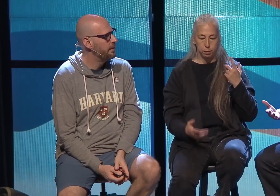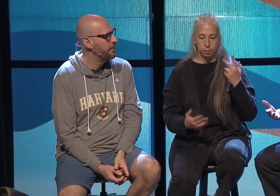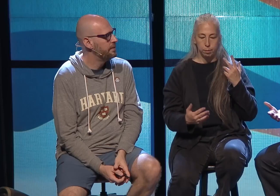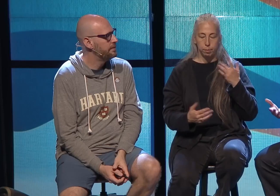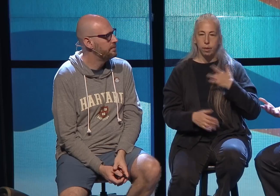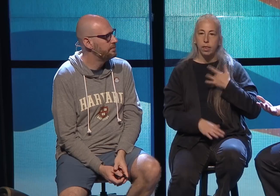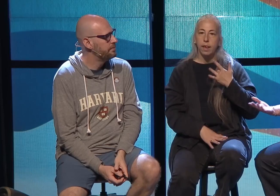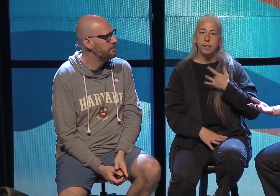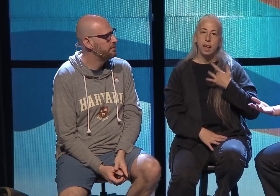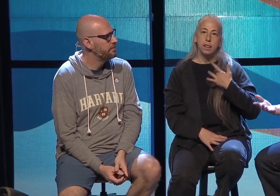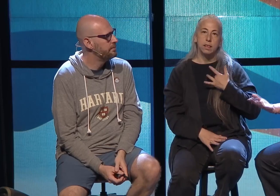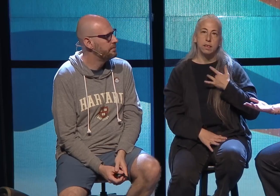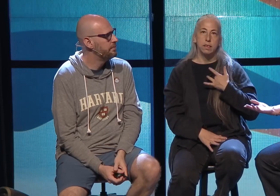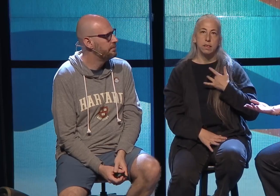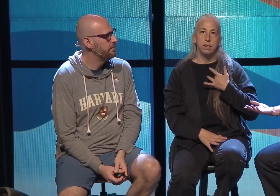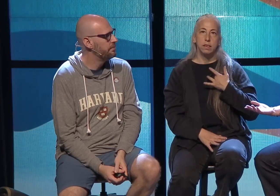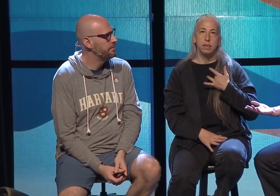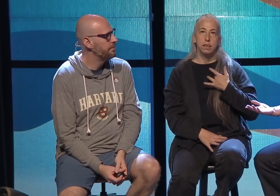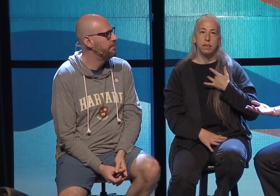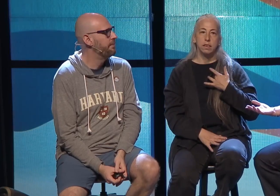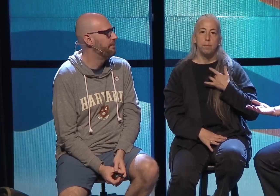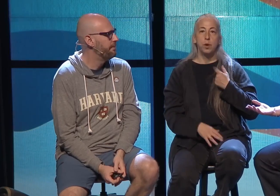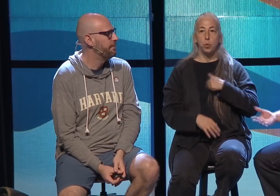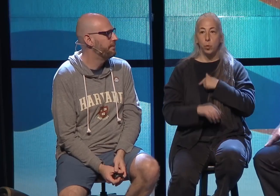sense of we're here to love,